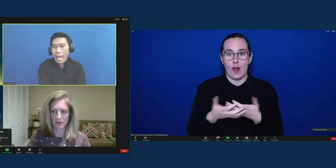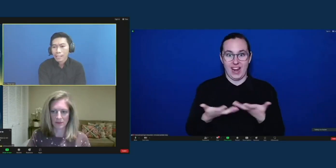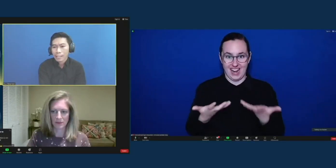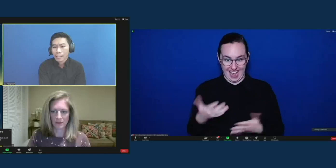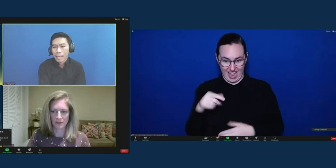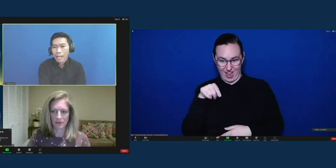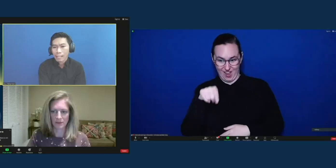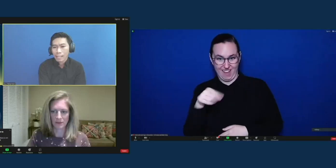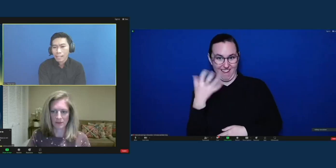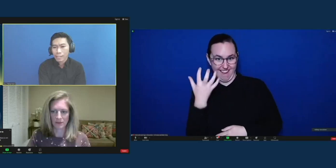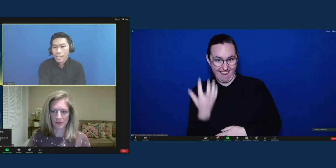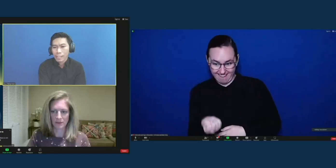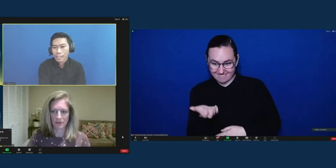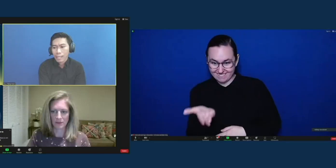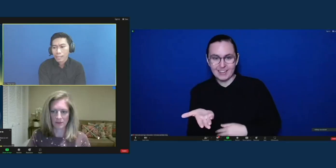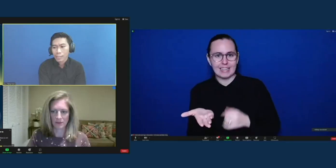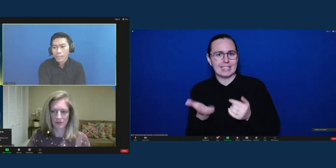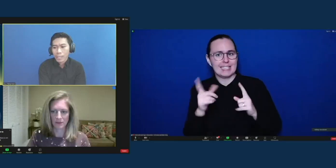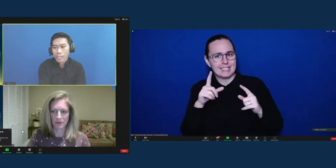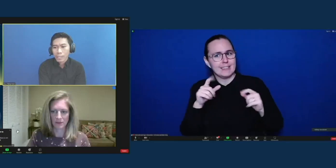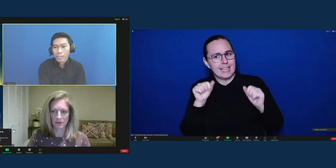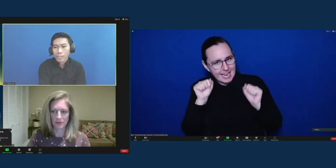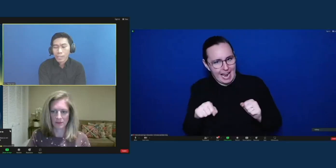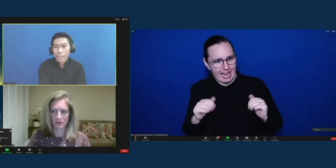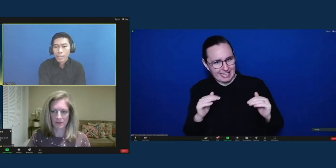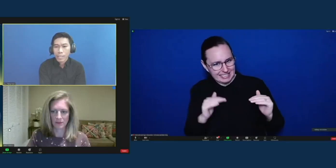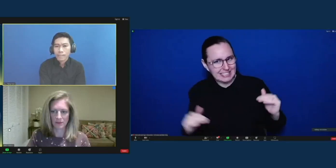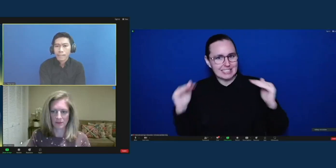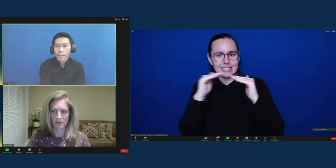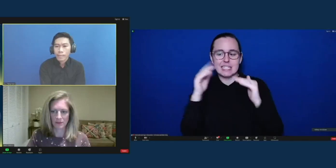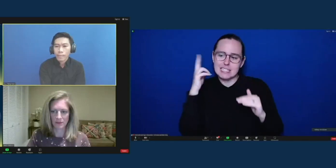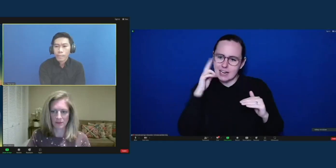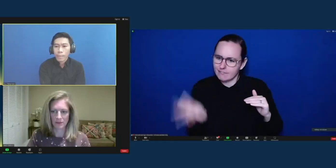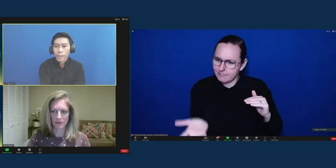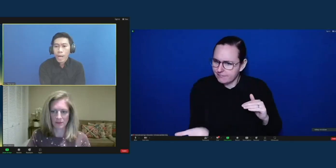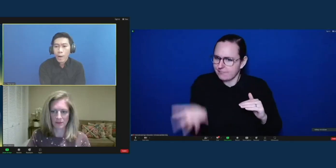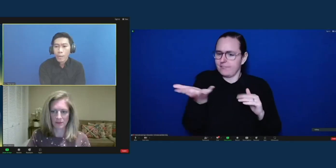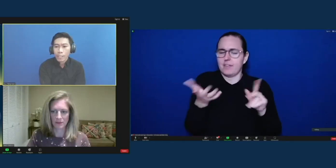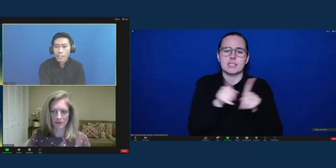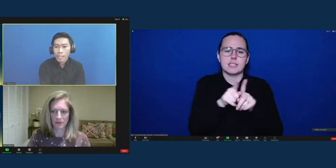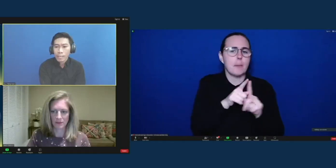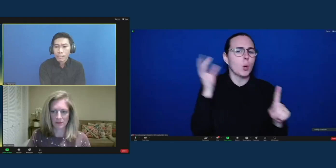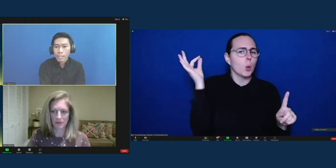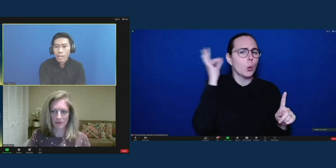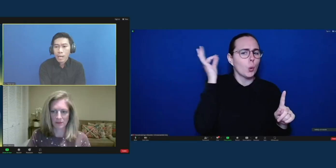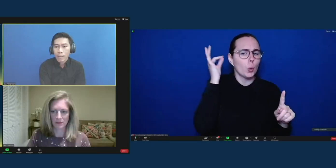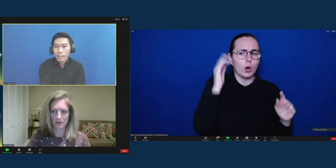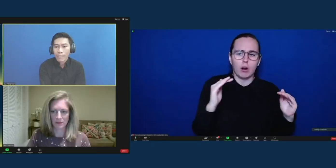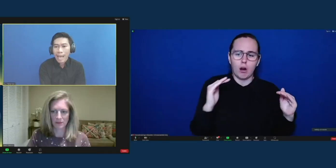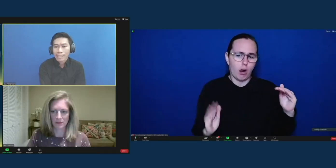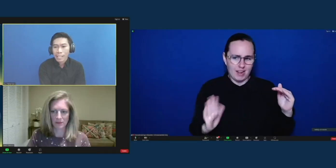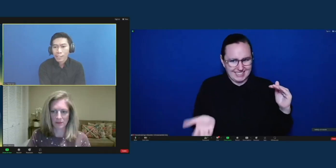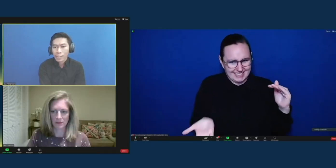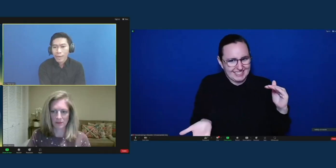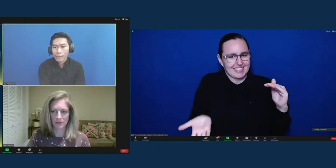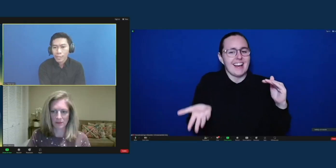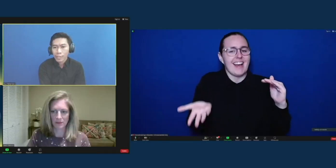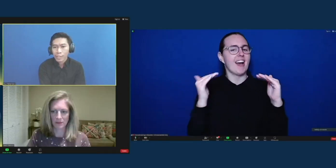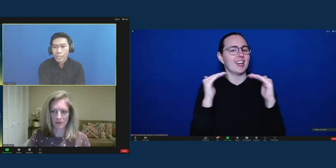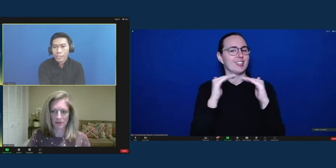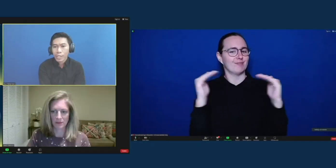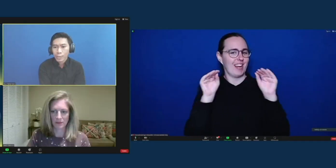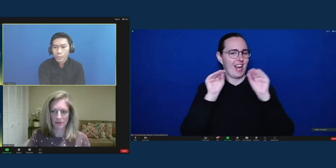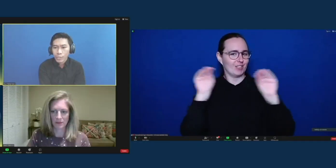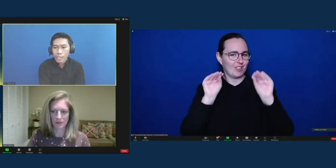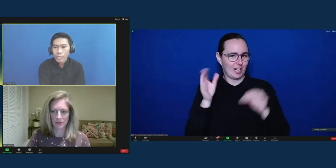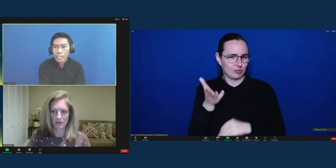So access is really a challenge. So yeah, our team gave access to deaf